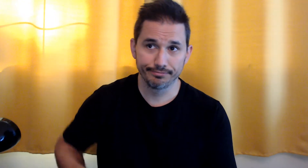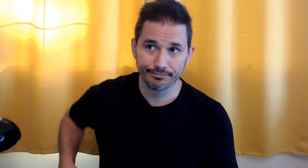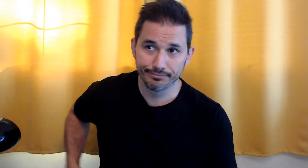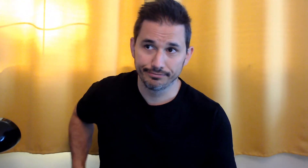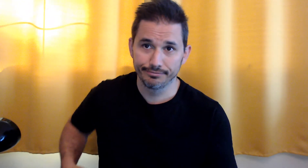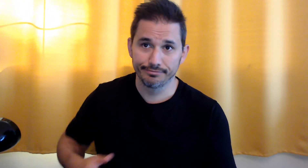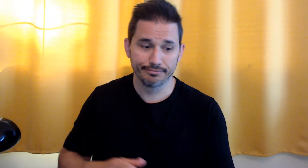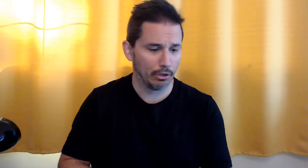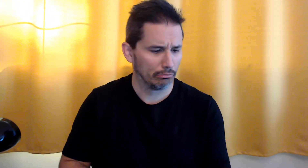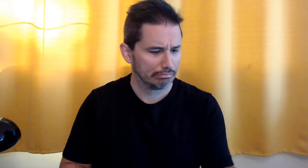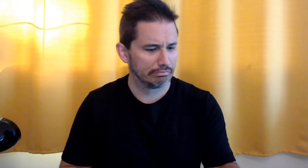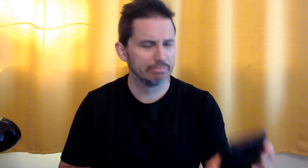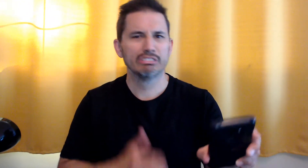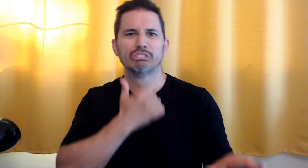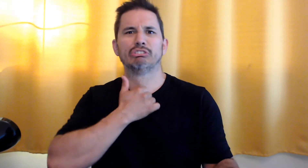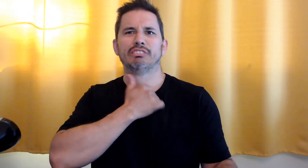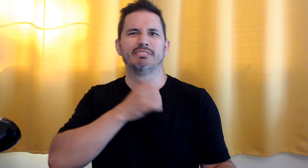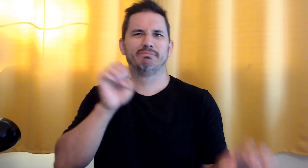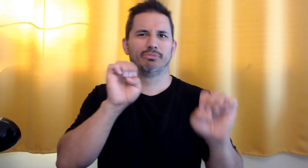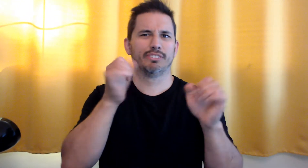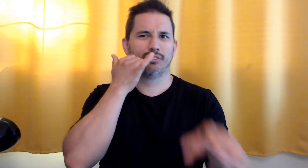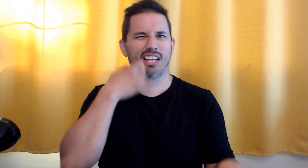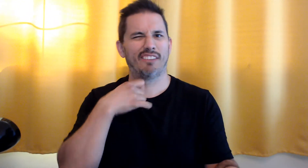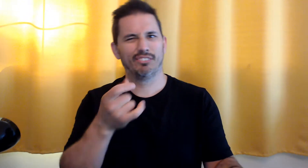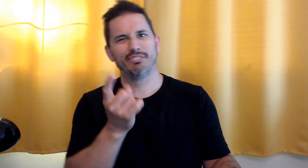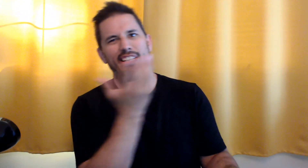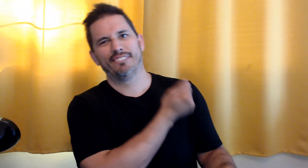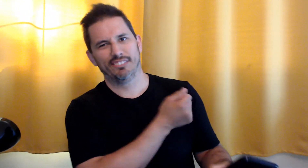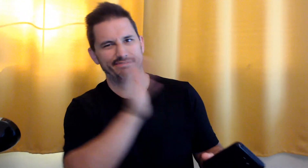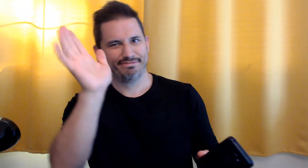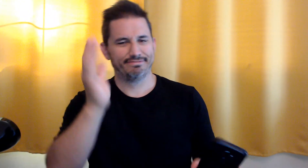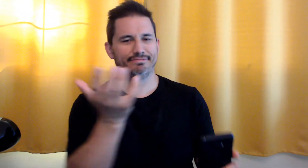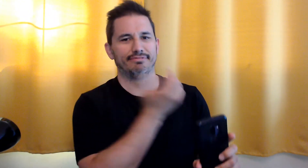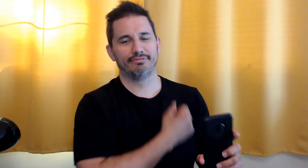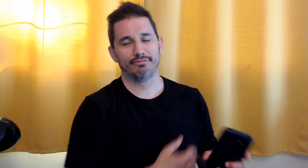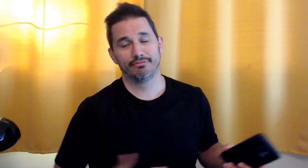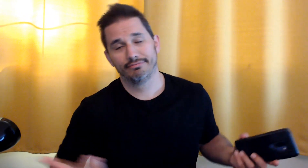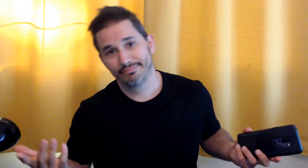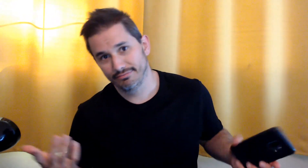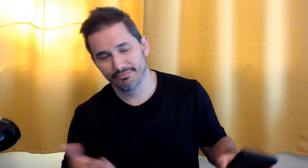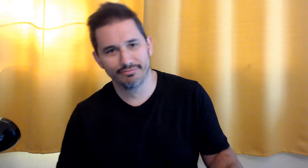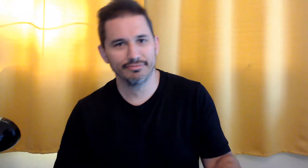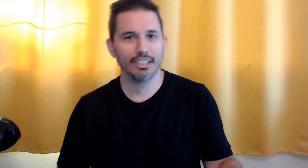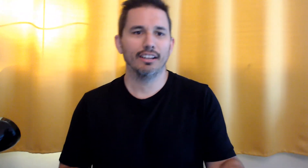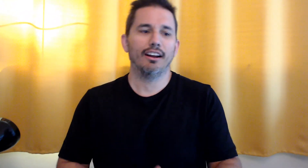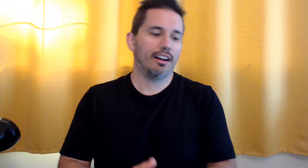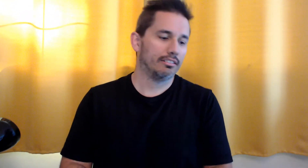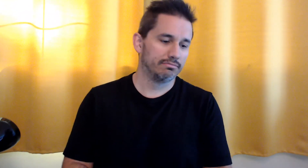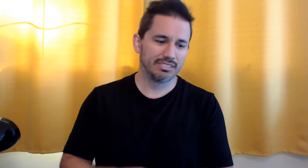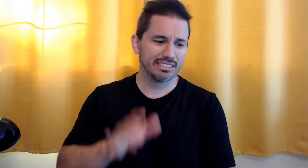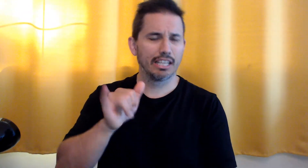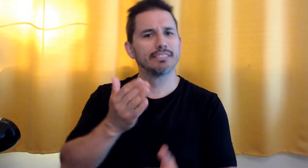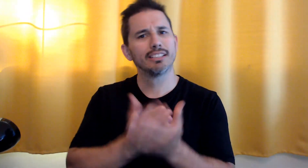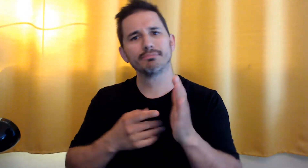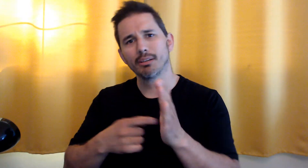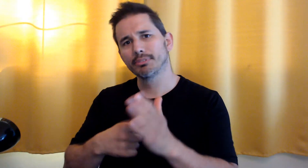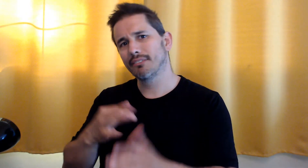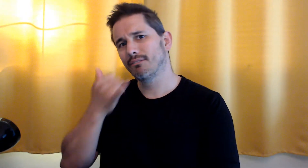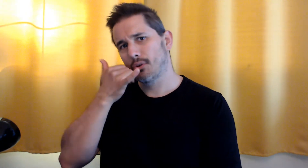Or you could even use the button to trigger a fake emergency call. That way you can get out of that boring meeting. So that's a few examples